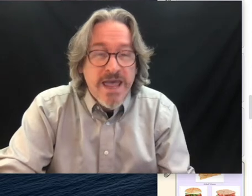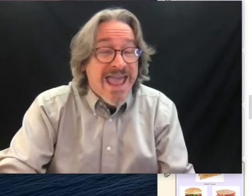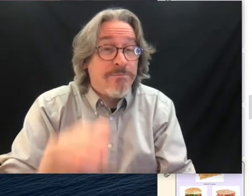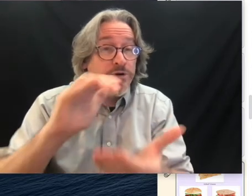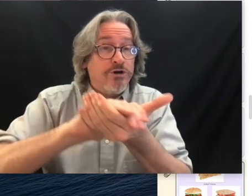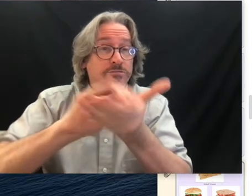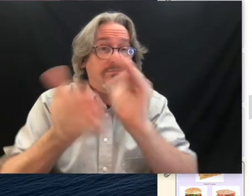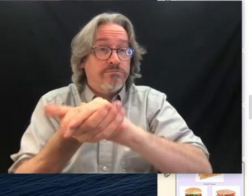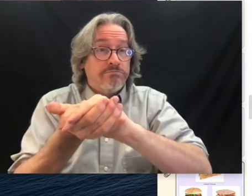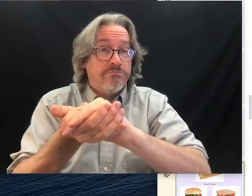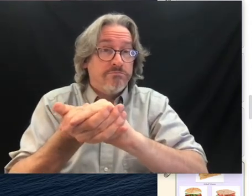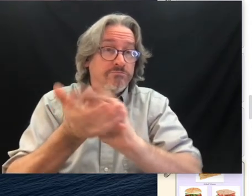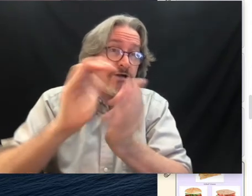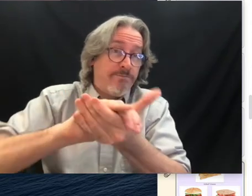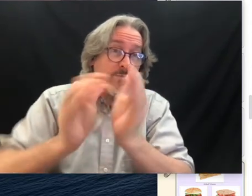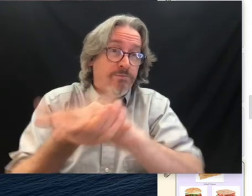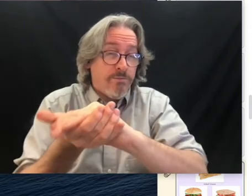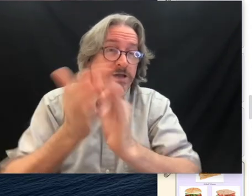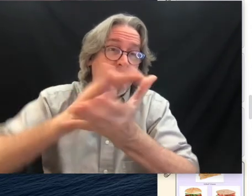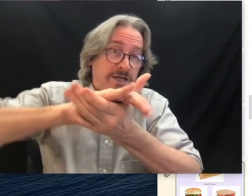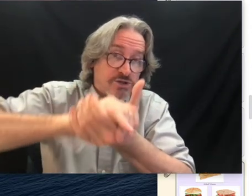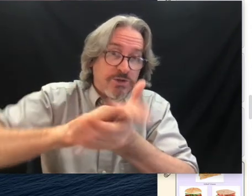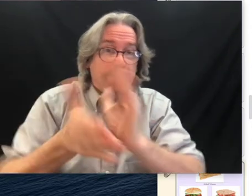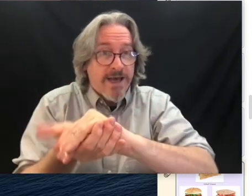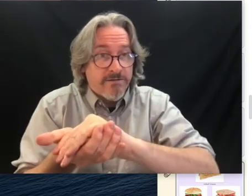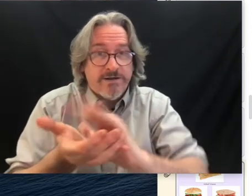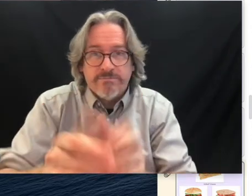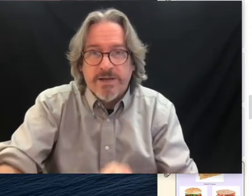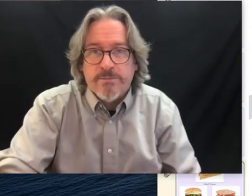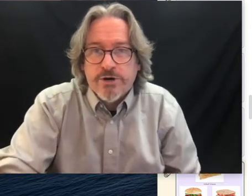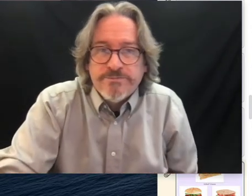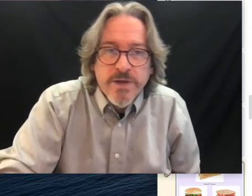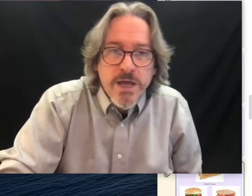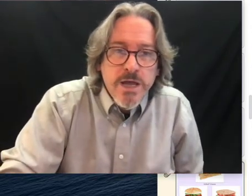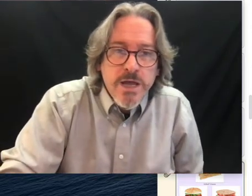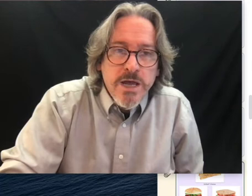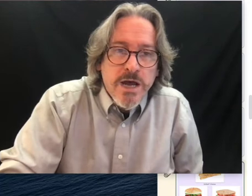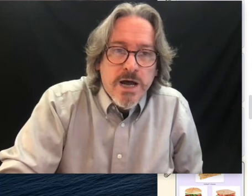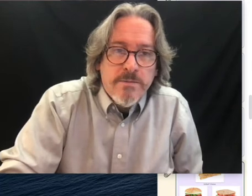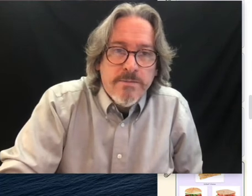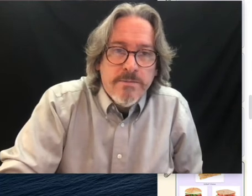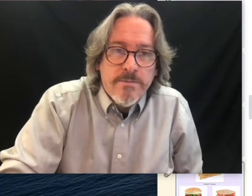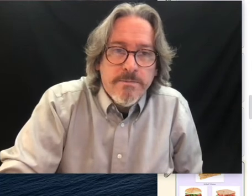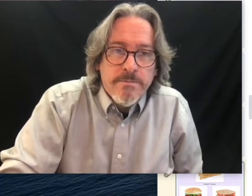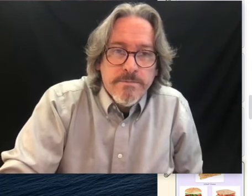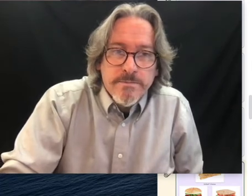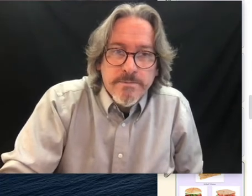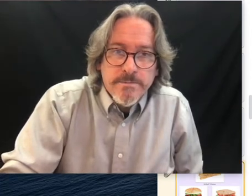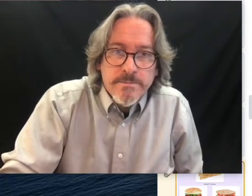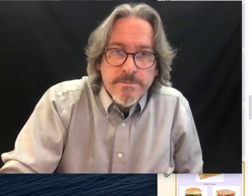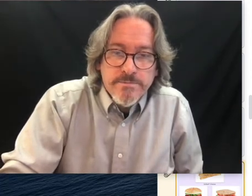d. Hamburger, right? Boom, boom, and you like squish the patty, right? Hamburger. Boo,